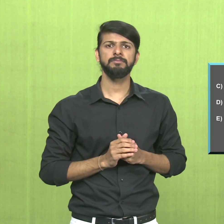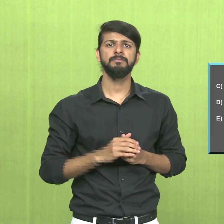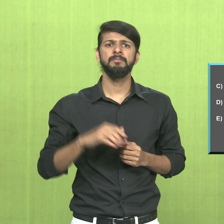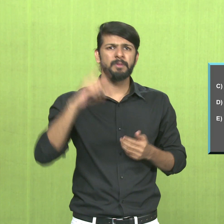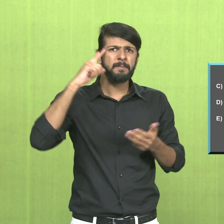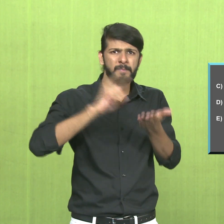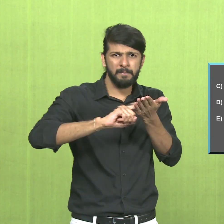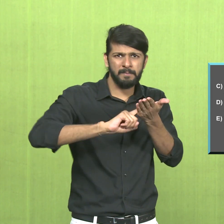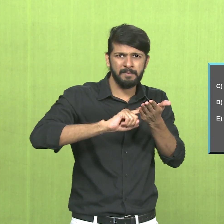Third point,